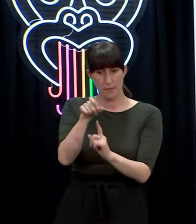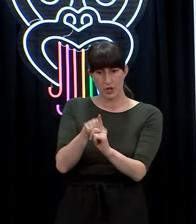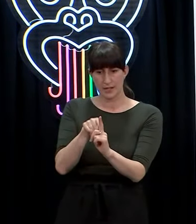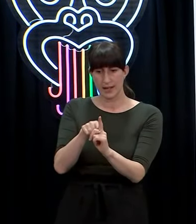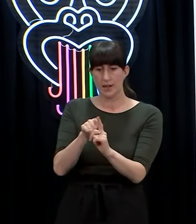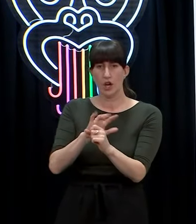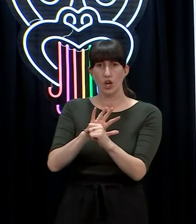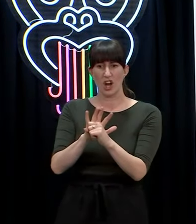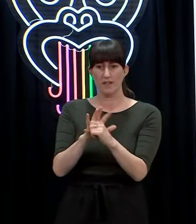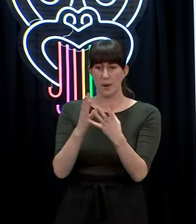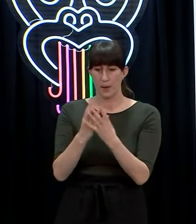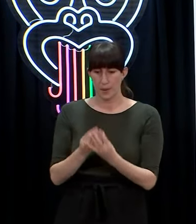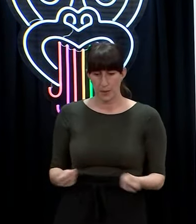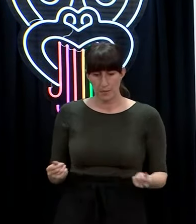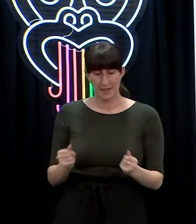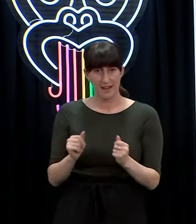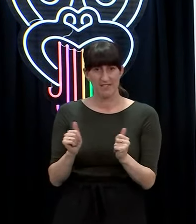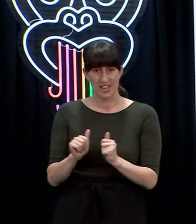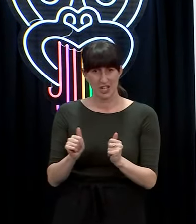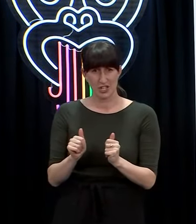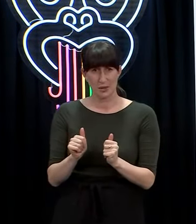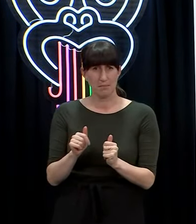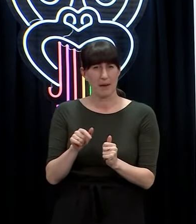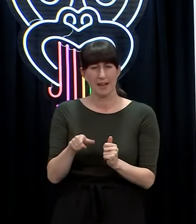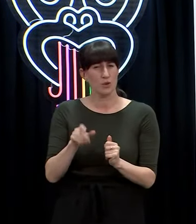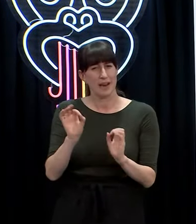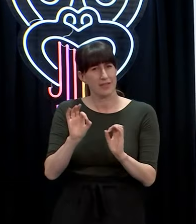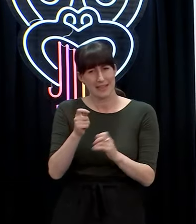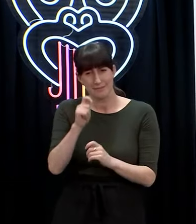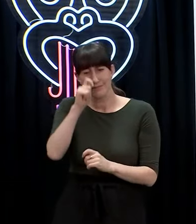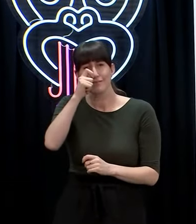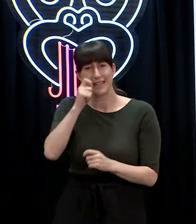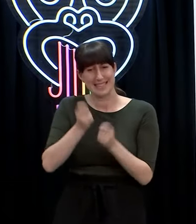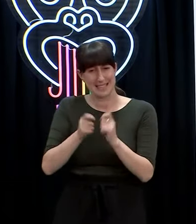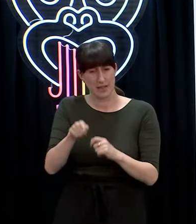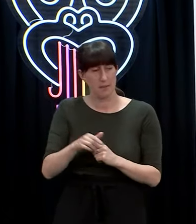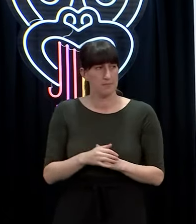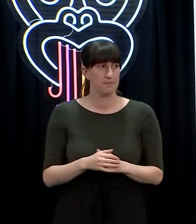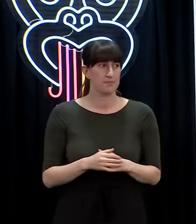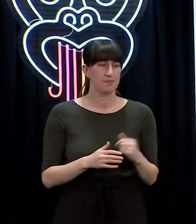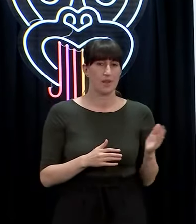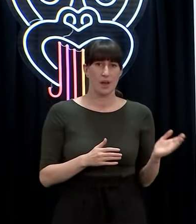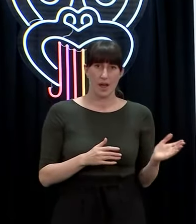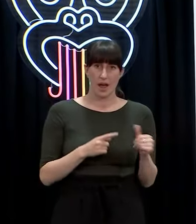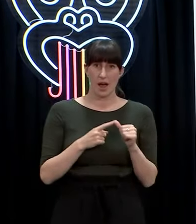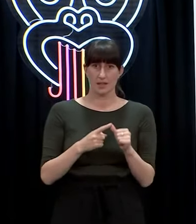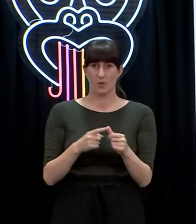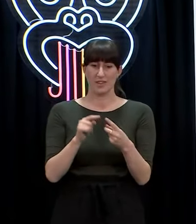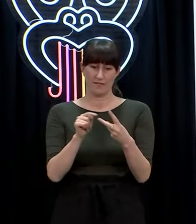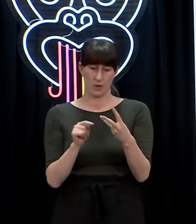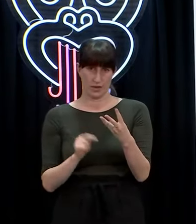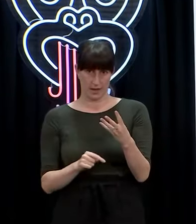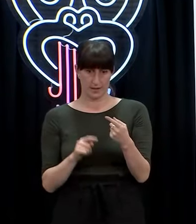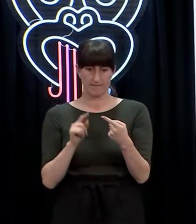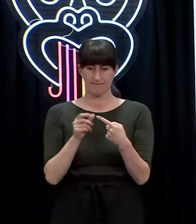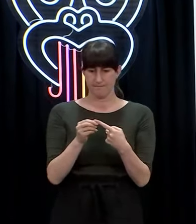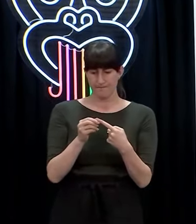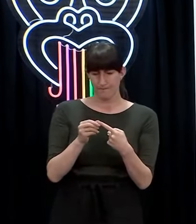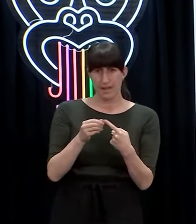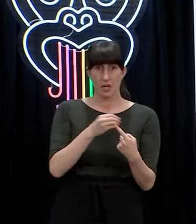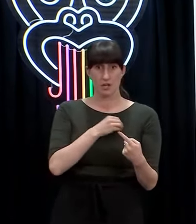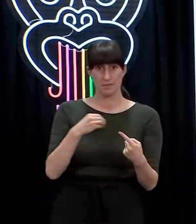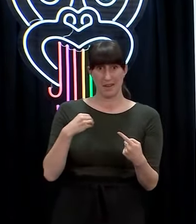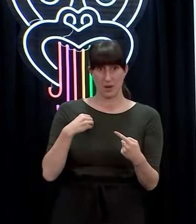them? Well, there are a couple of things that are done. First of all, there's a clinical assessment to make sure that they haven't had symptoms for at least